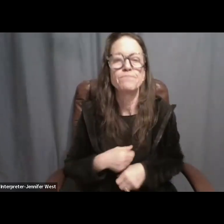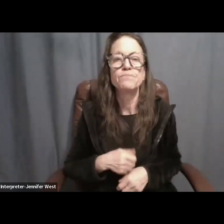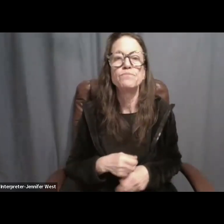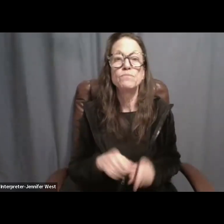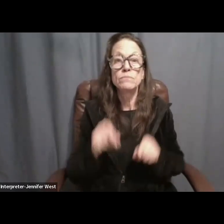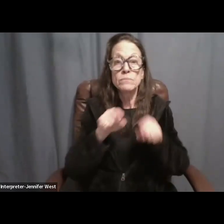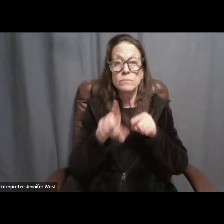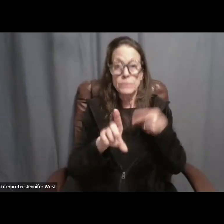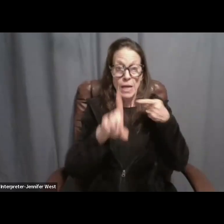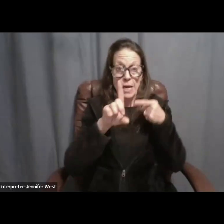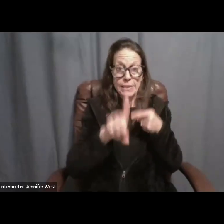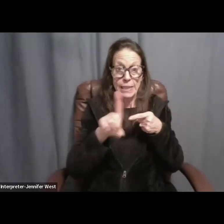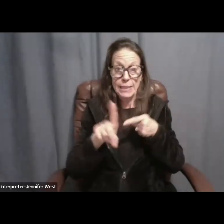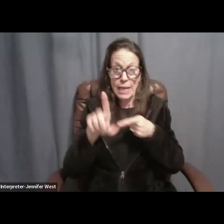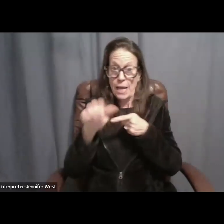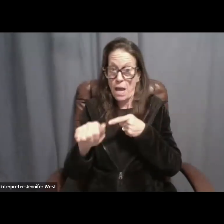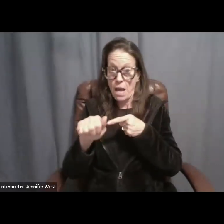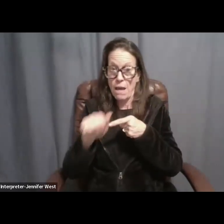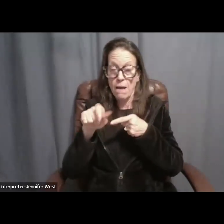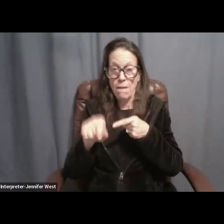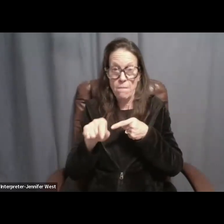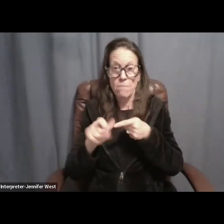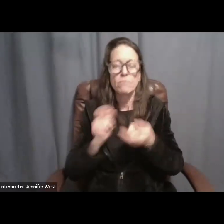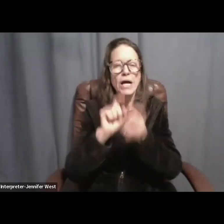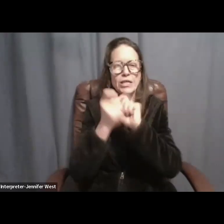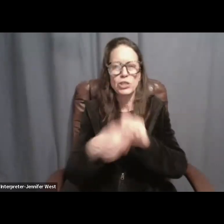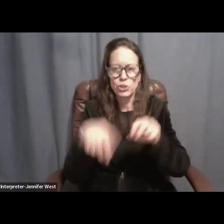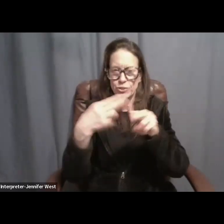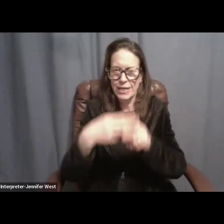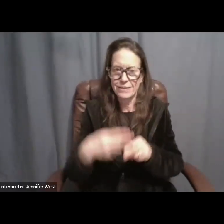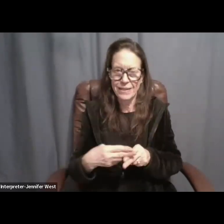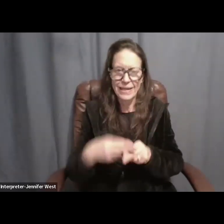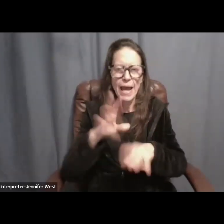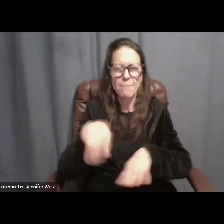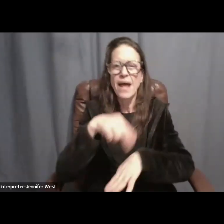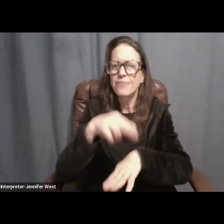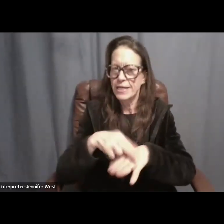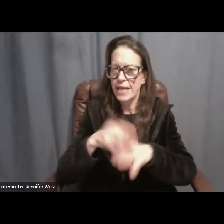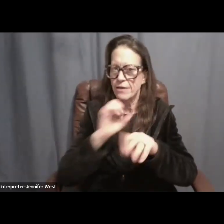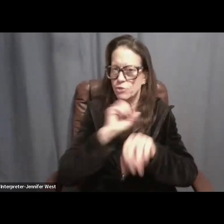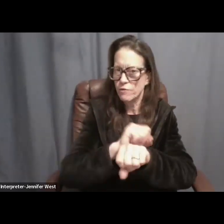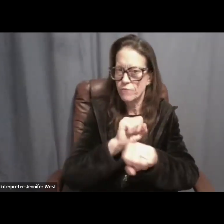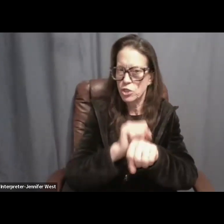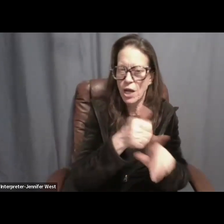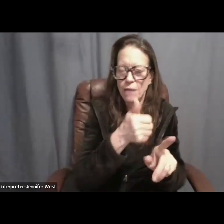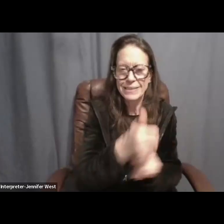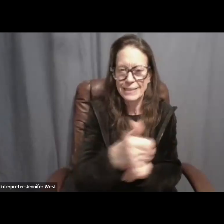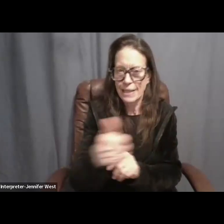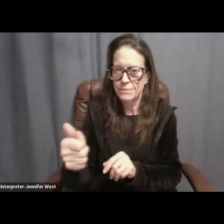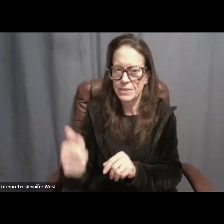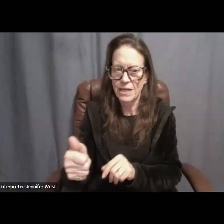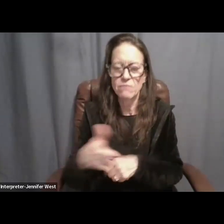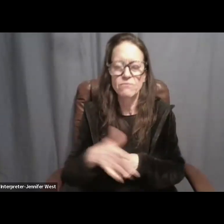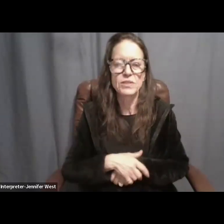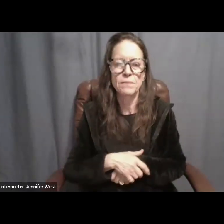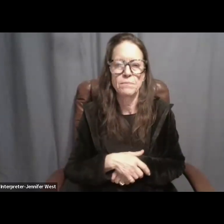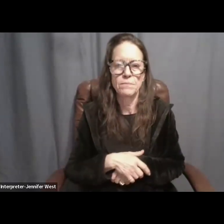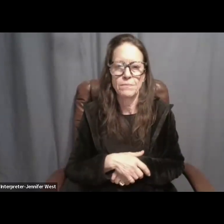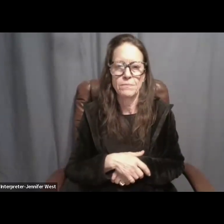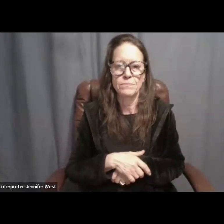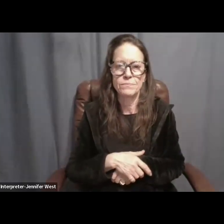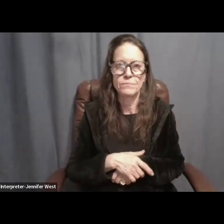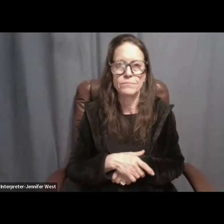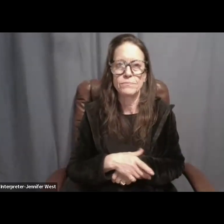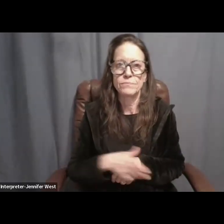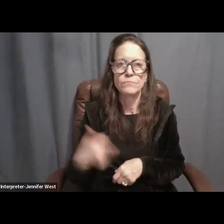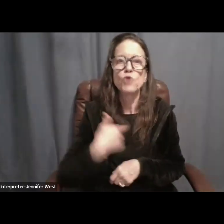name and nature of some of the jobs. So we try and do workarounds in terms of complying with